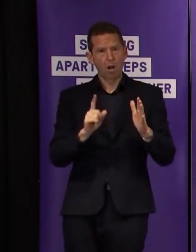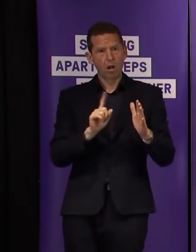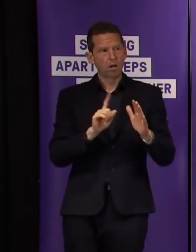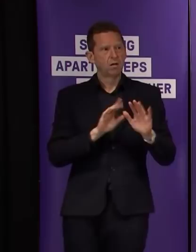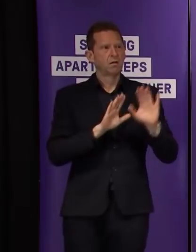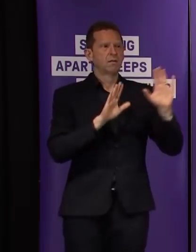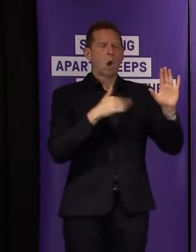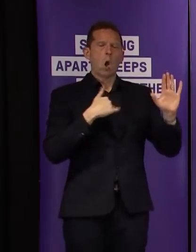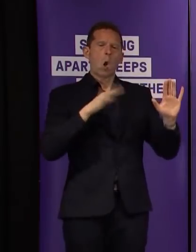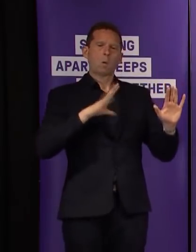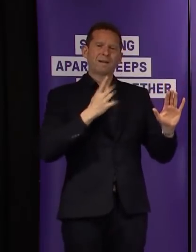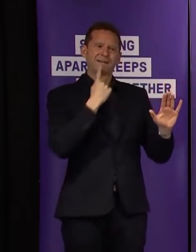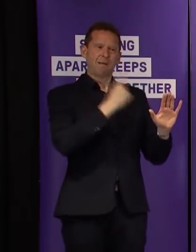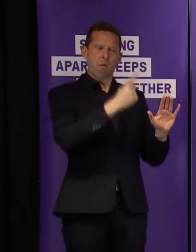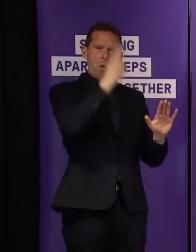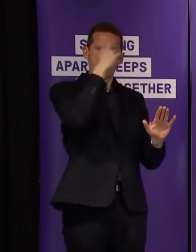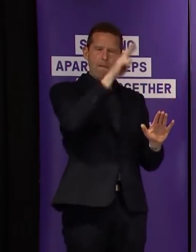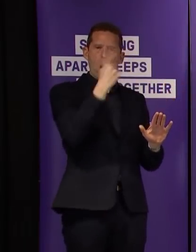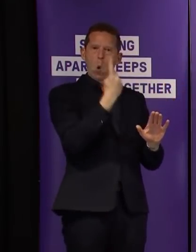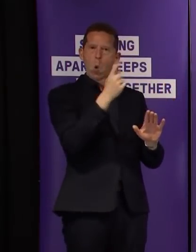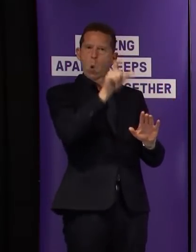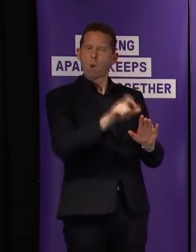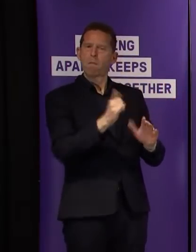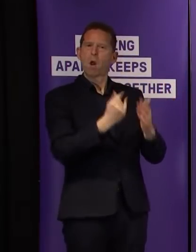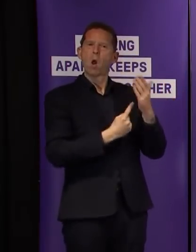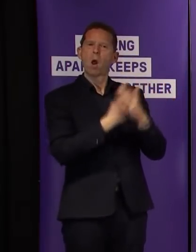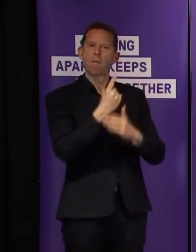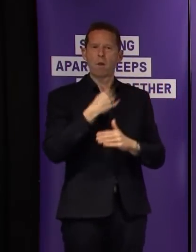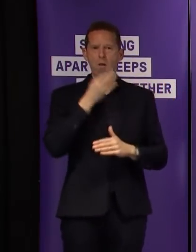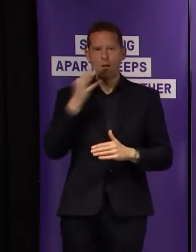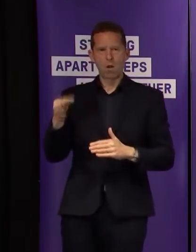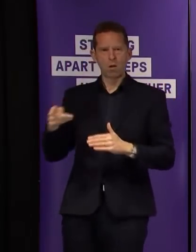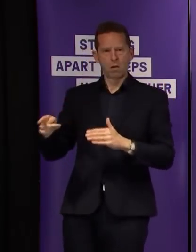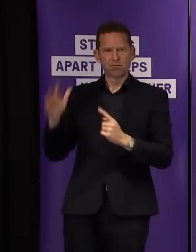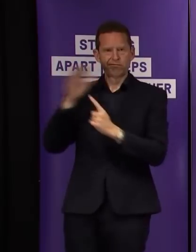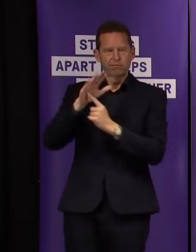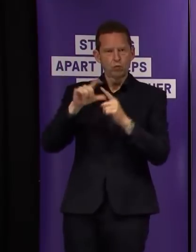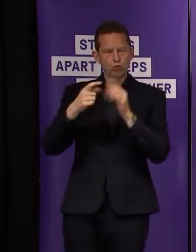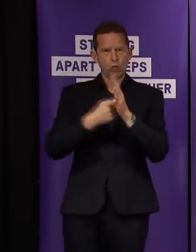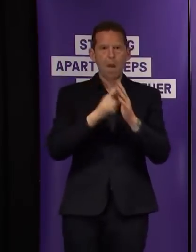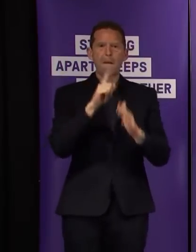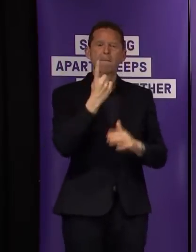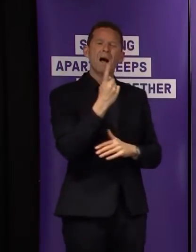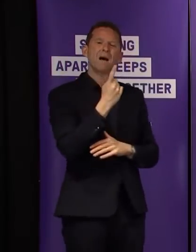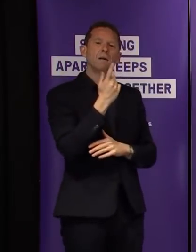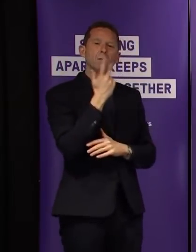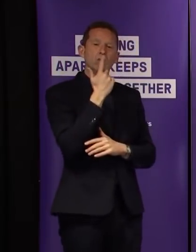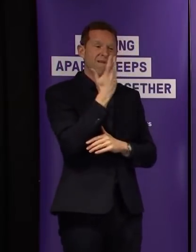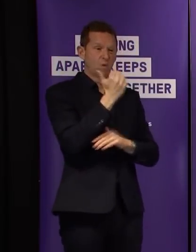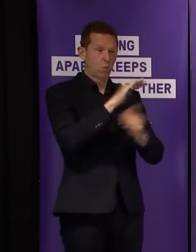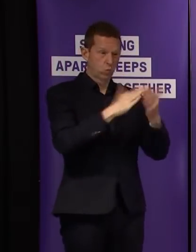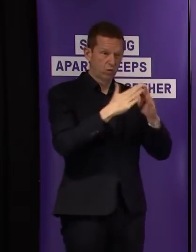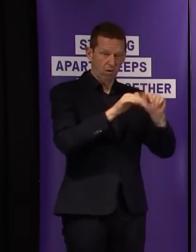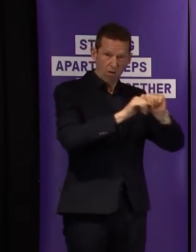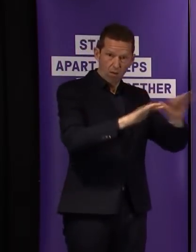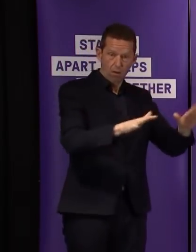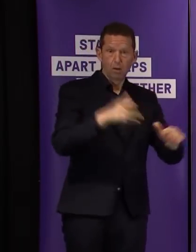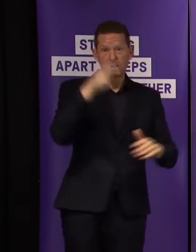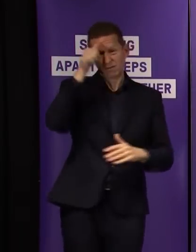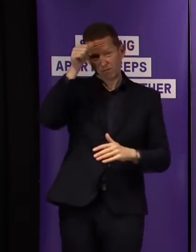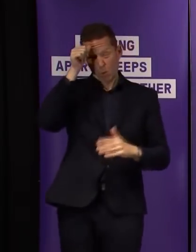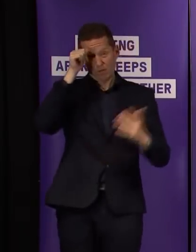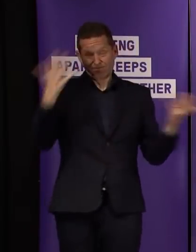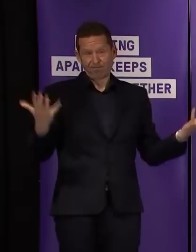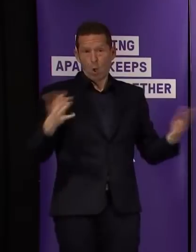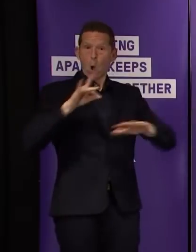not to identify any one person. But look, when you've got it in the community, and when you've got it in some high-risk workplaces, and the fact is that hospitals are a high-risk